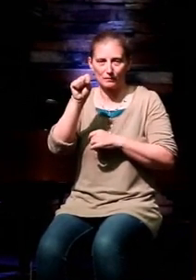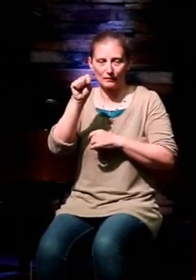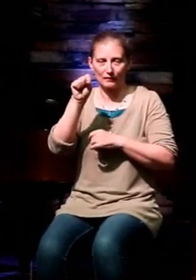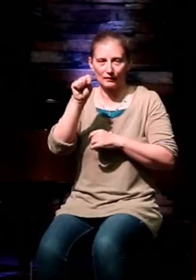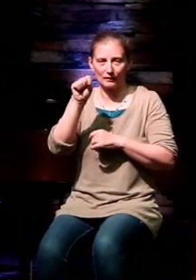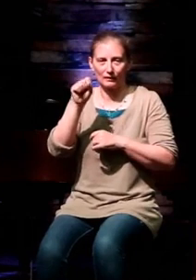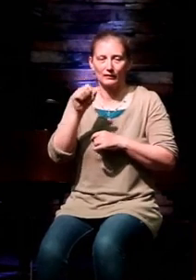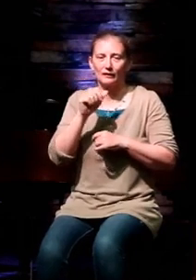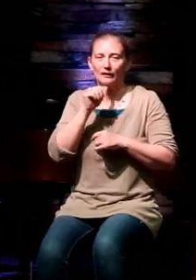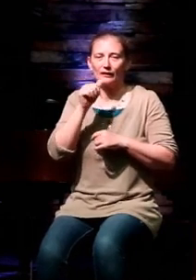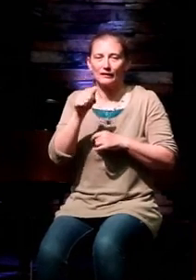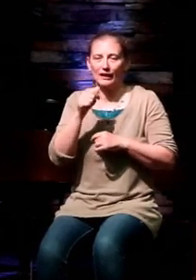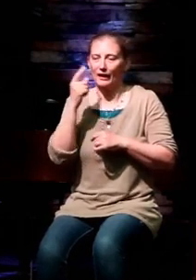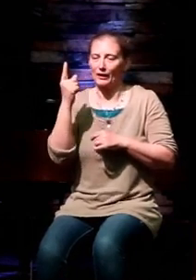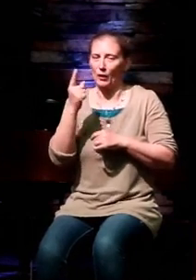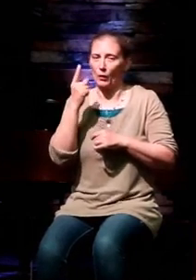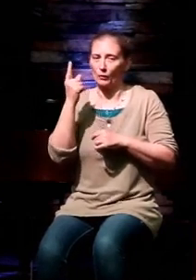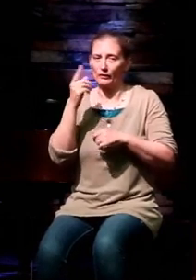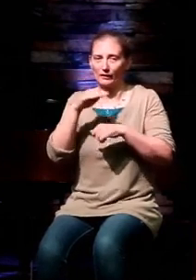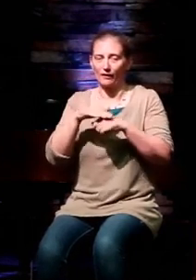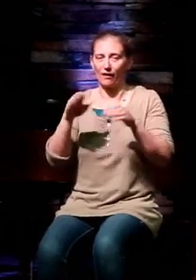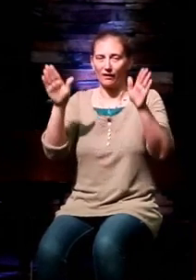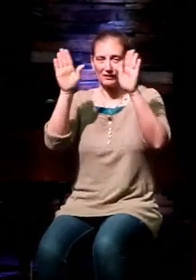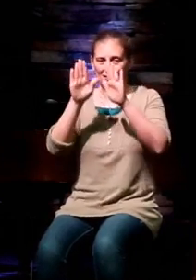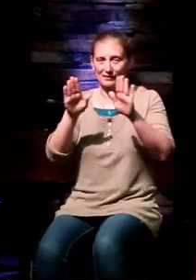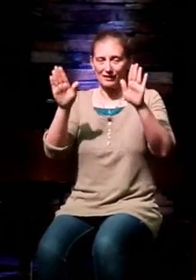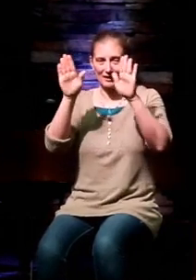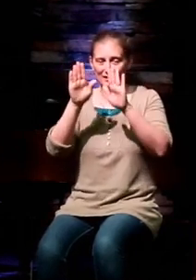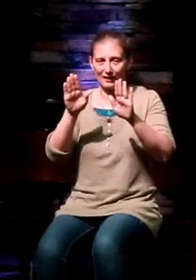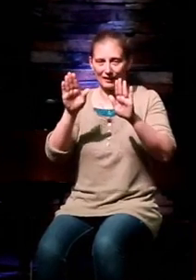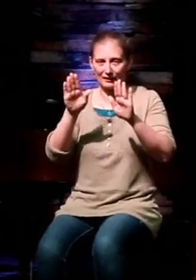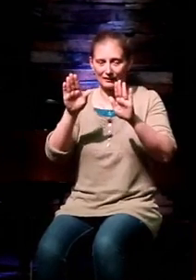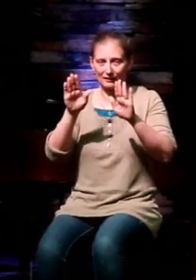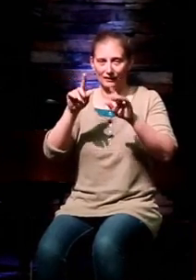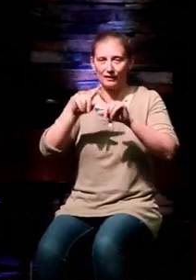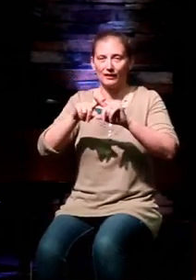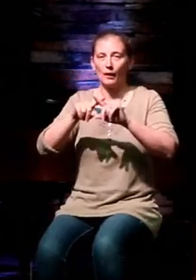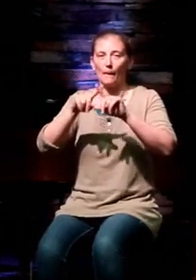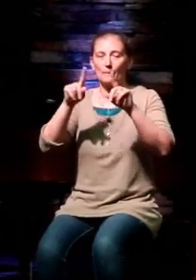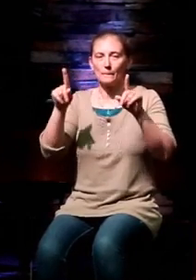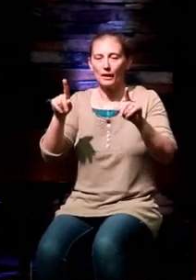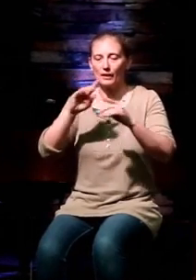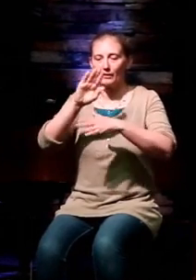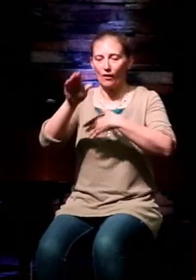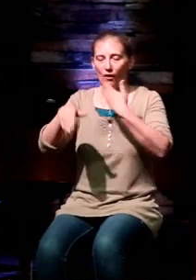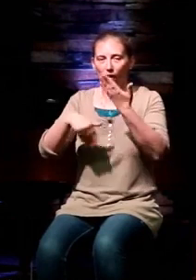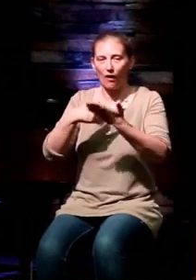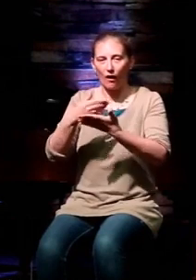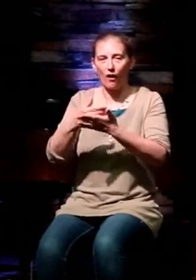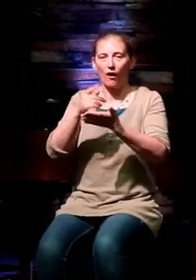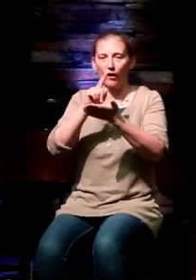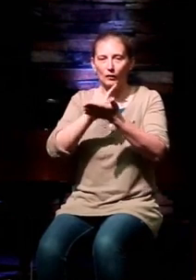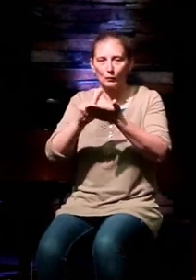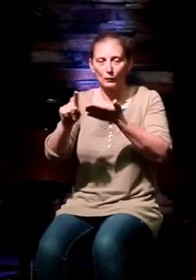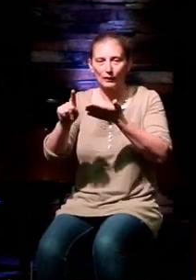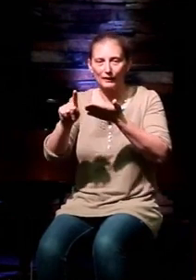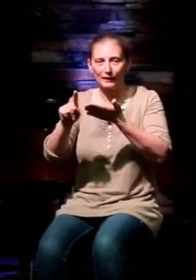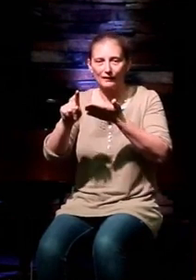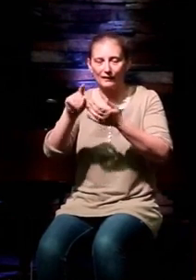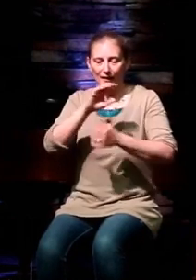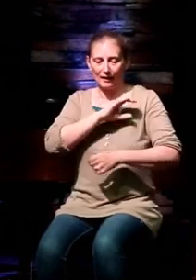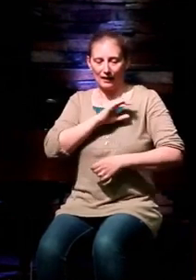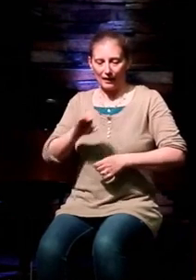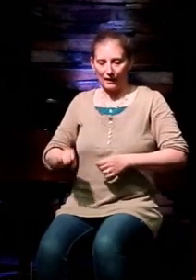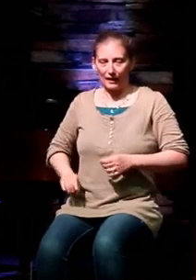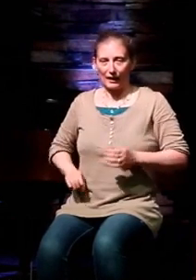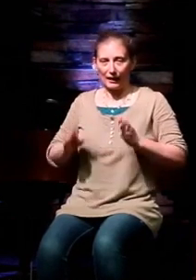just go out there and do your own thing the rest of the week. Christian living is actually a life truly lived every day,